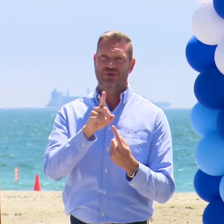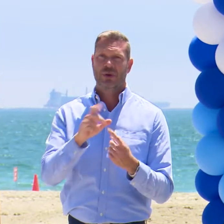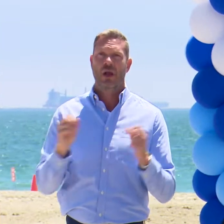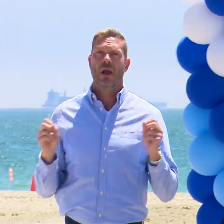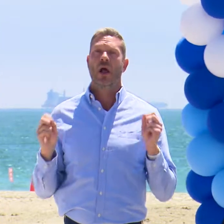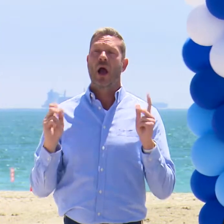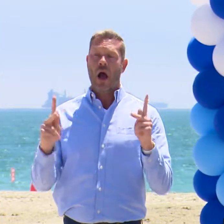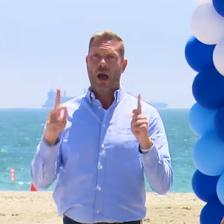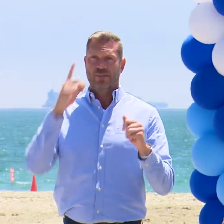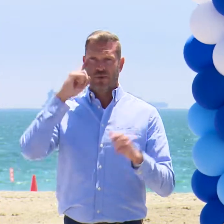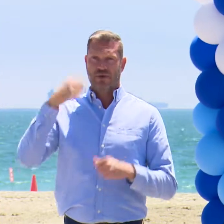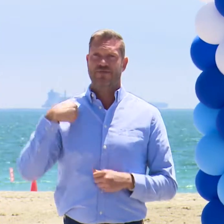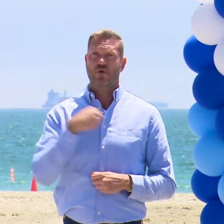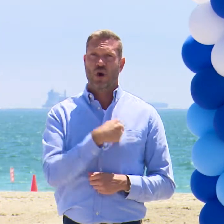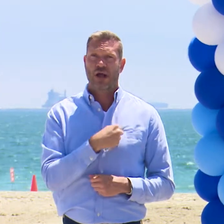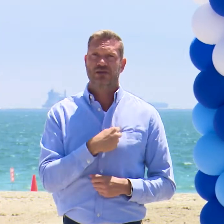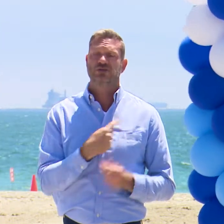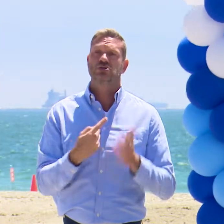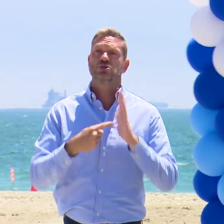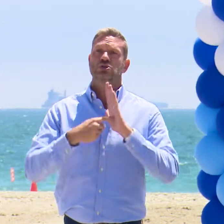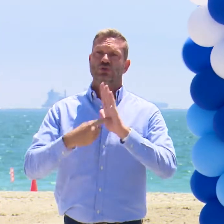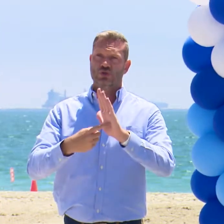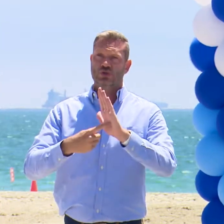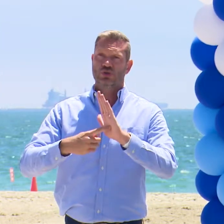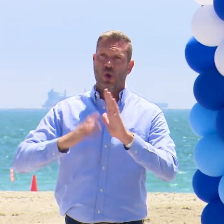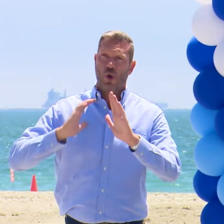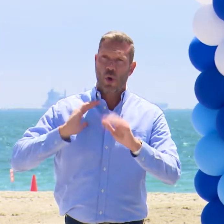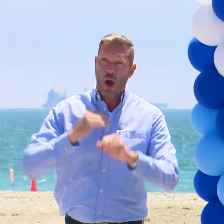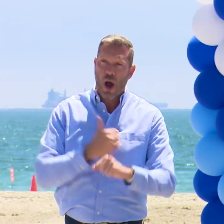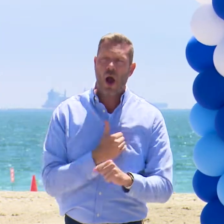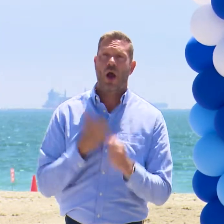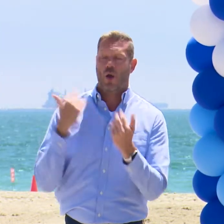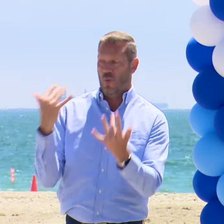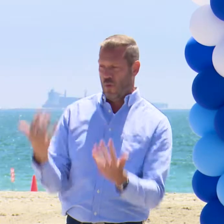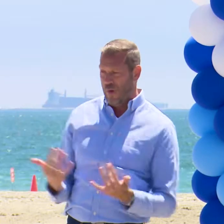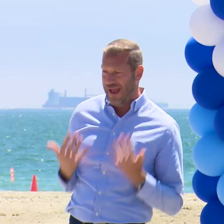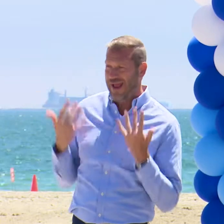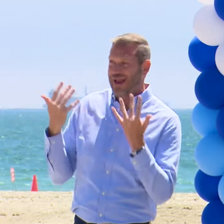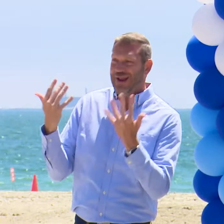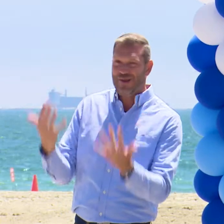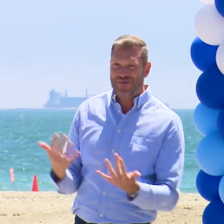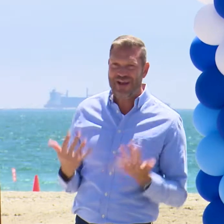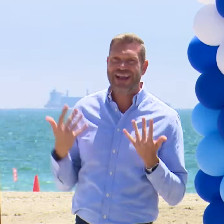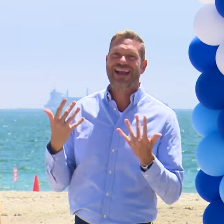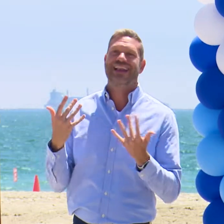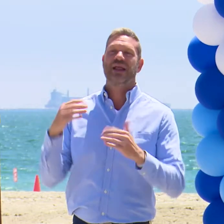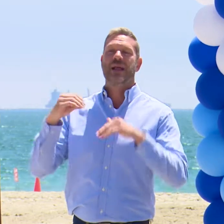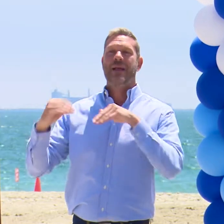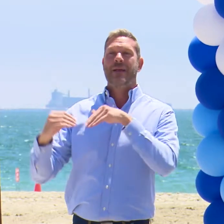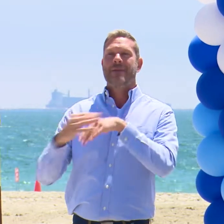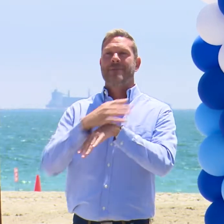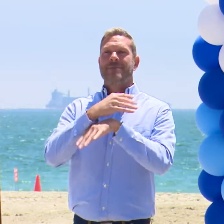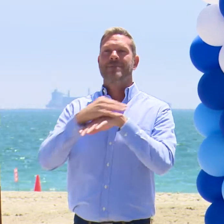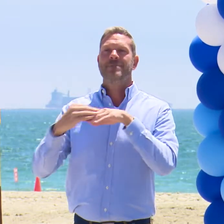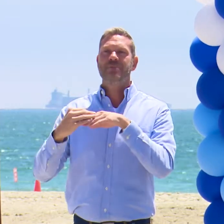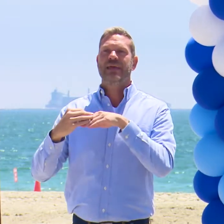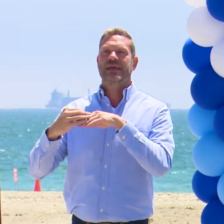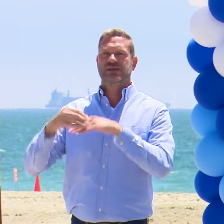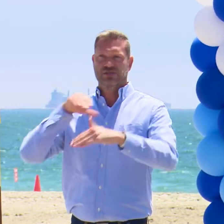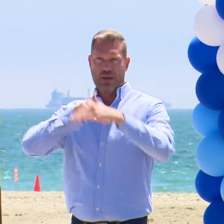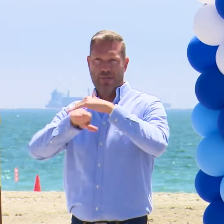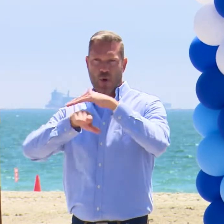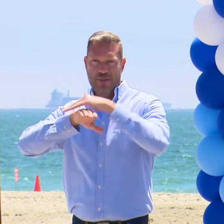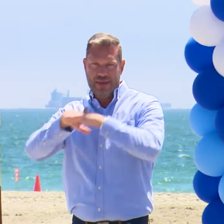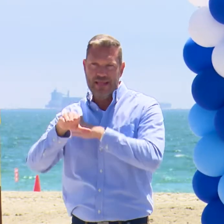for us to showcase our long-awaited the beach mobility access mats. I can